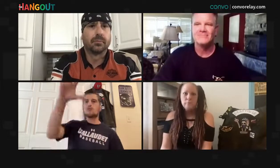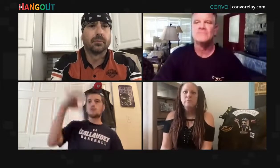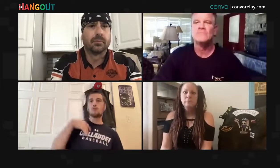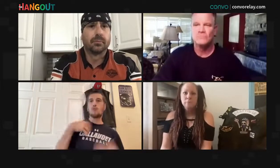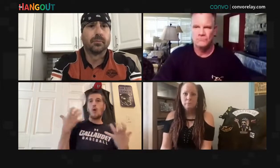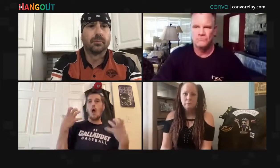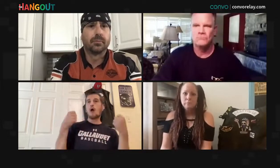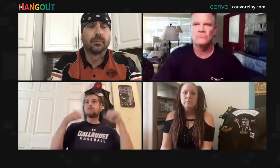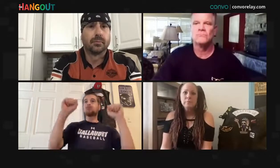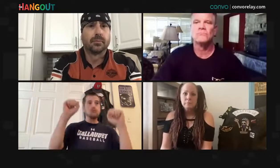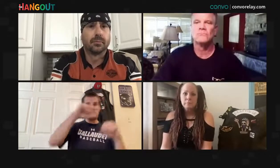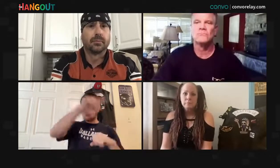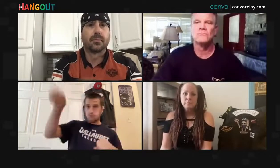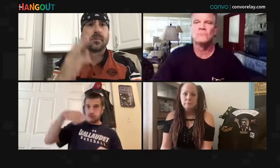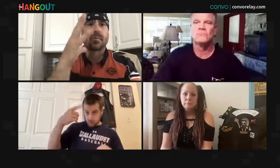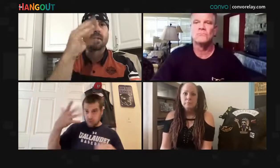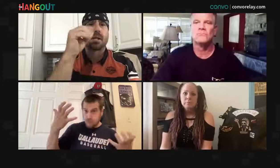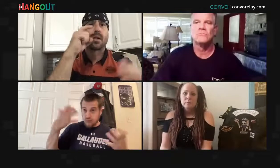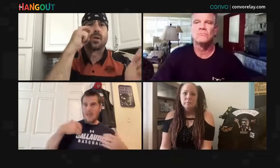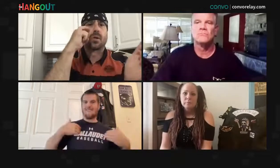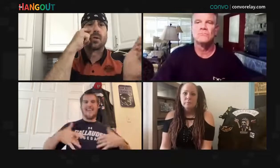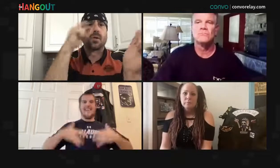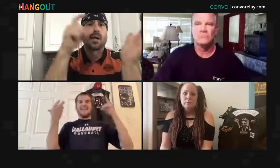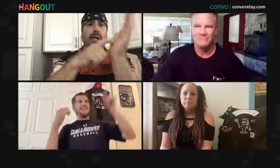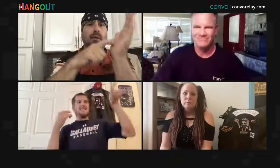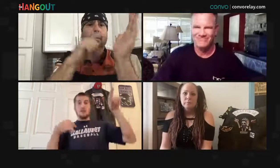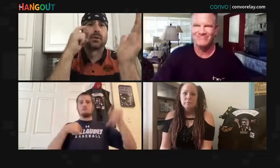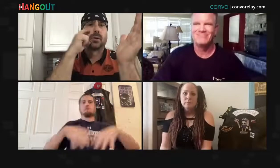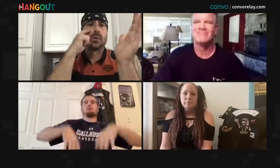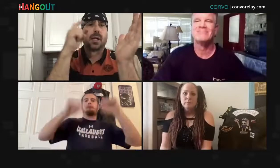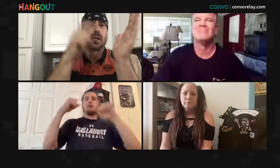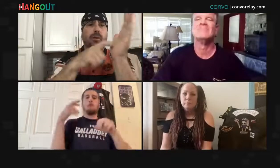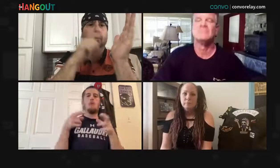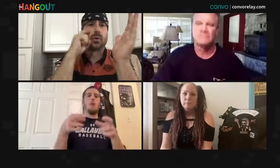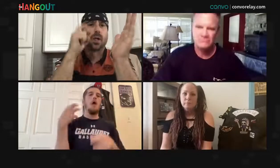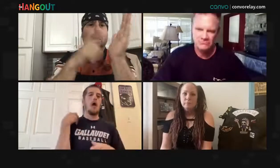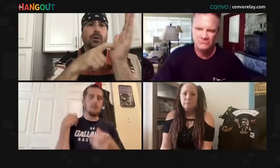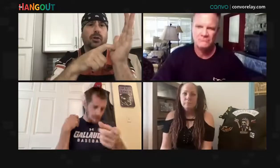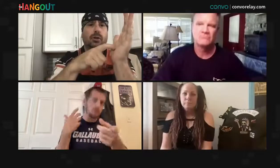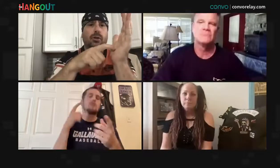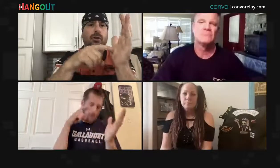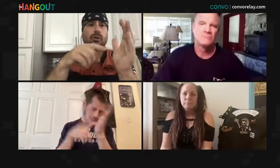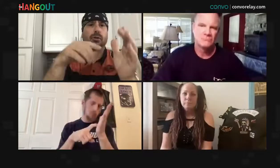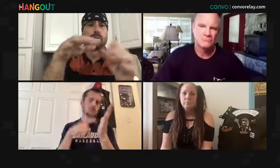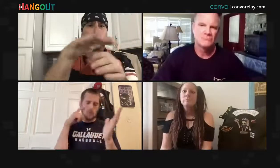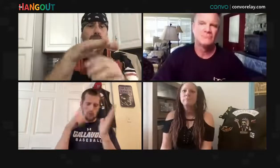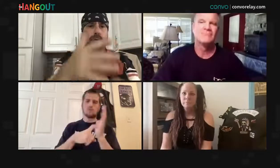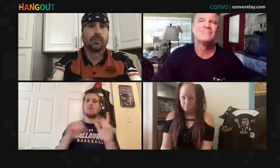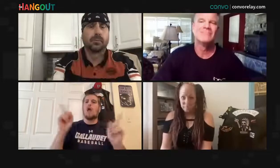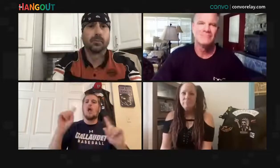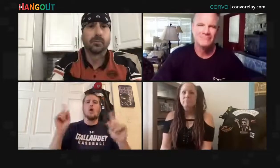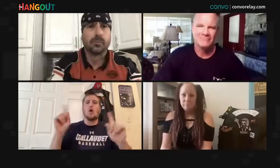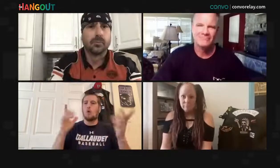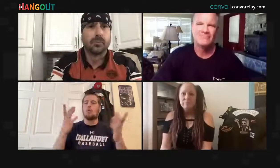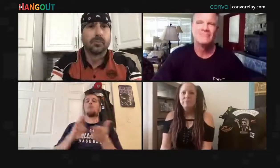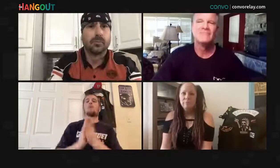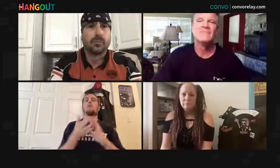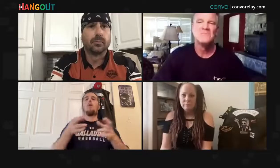just meet other people and you just want to enjoy yourself, and you just basically want to see other bikers who want to go out and ride. And then you have a captain, it has to